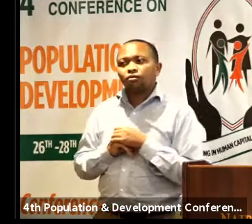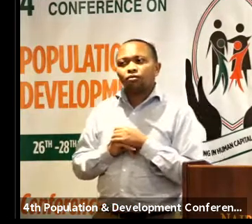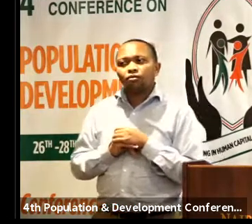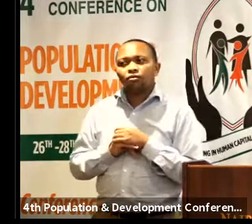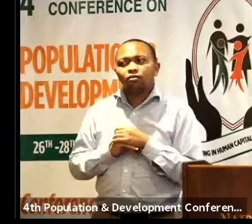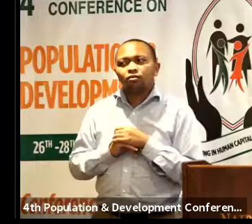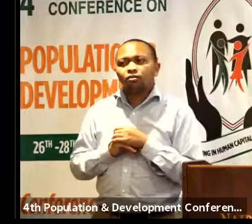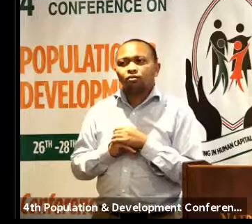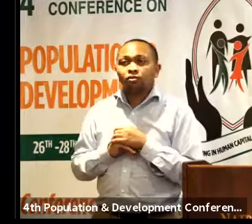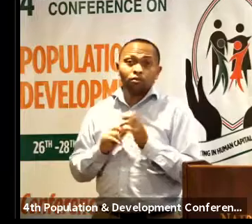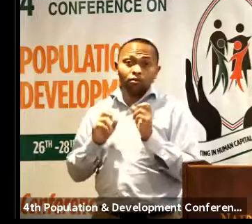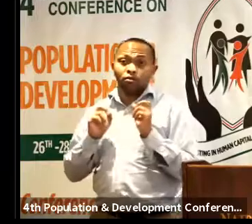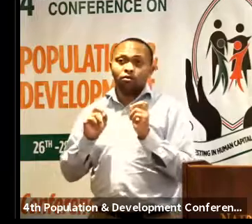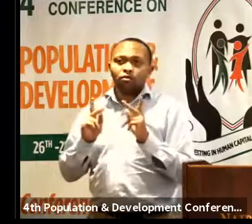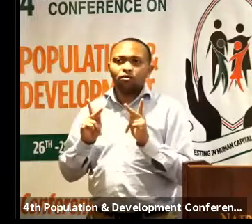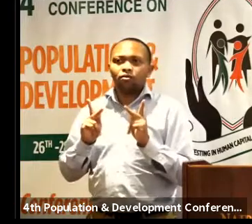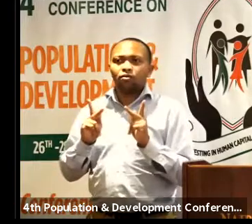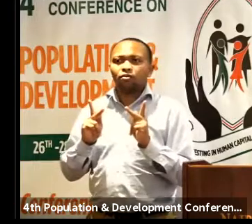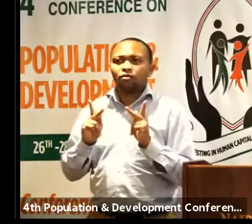Okay, the